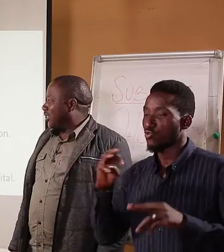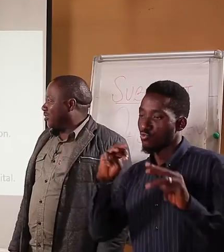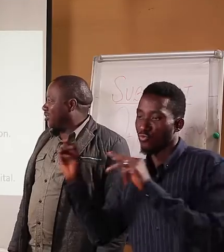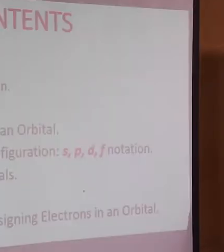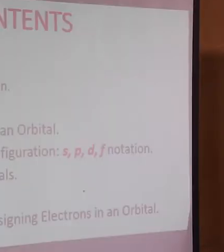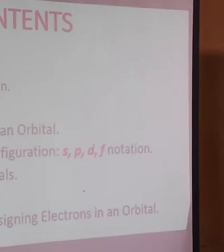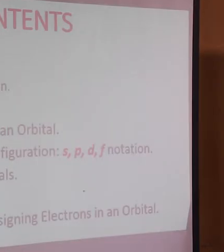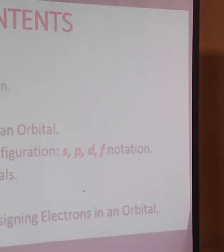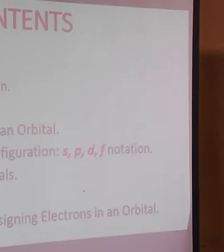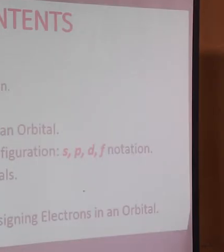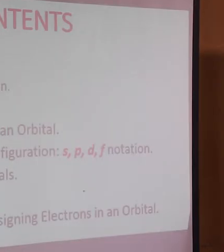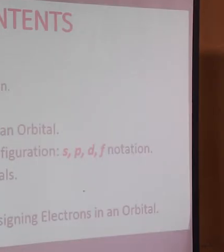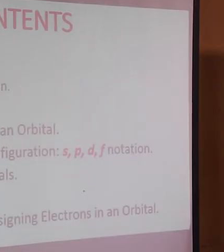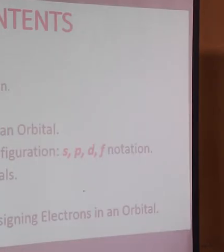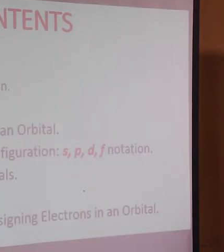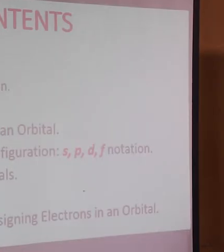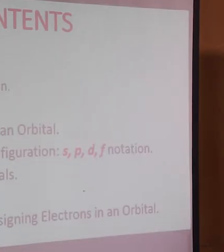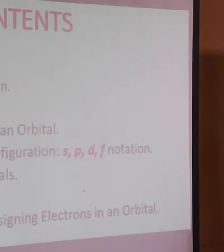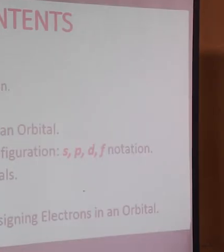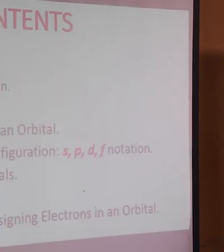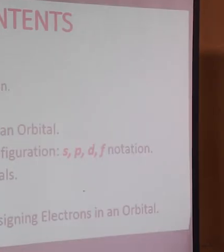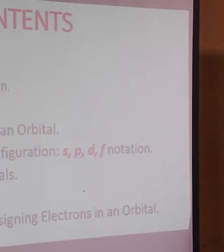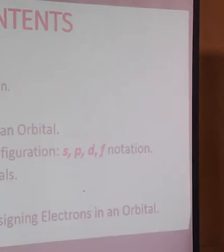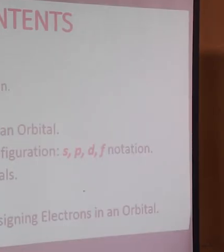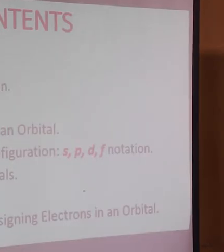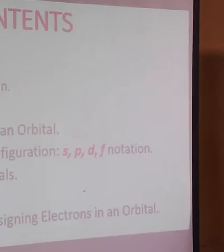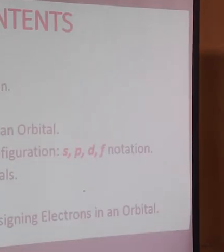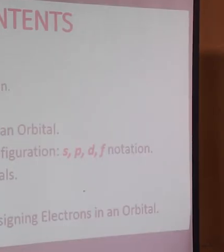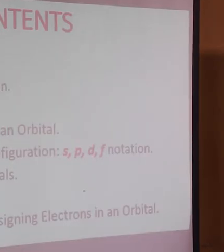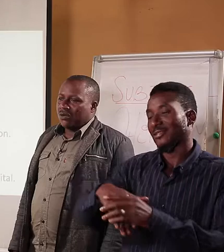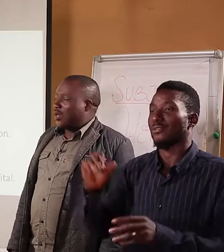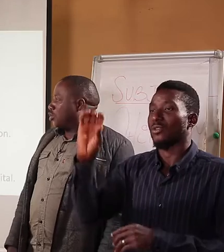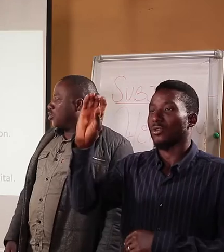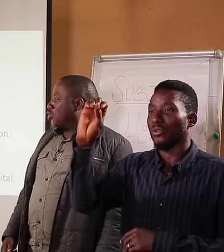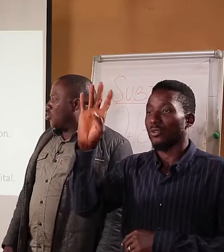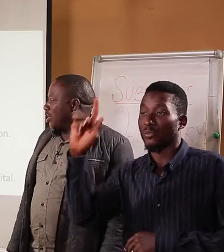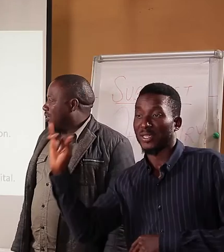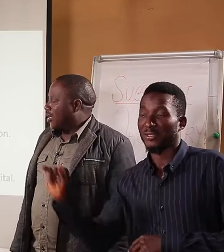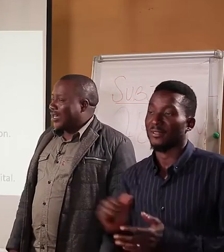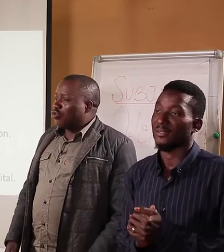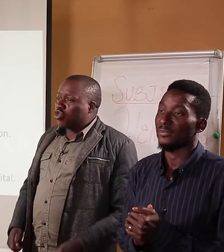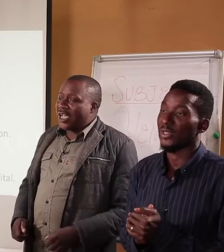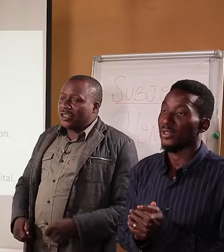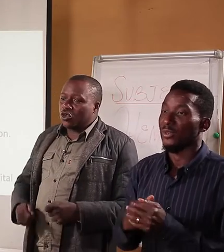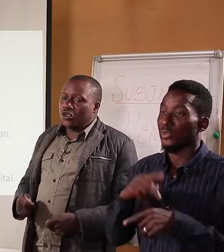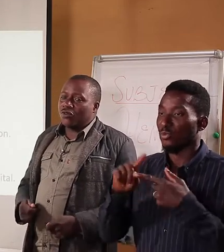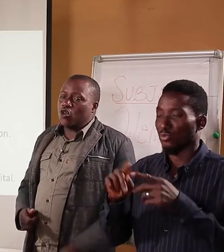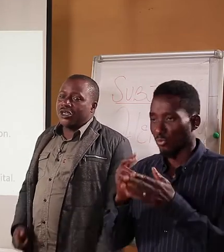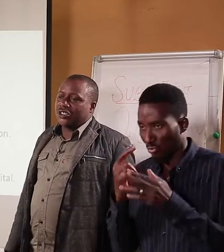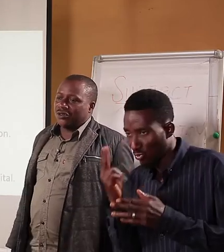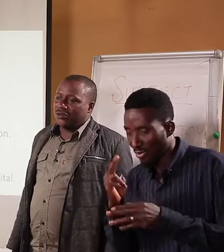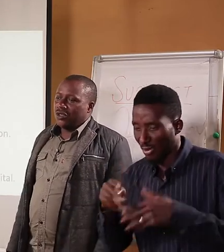of orbitals, then energy distribution in an orbitals. We're also going to look at how to write